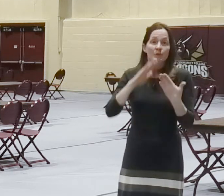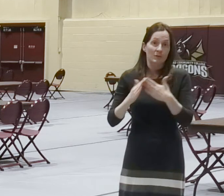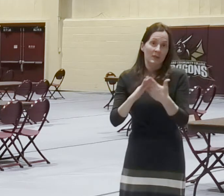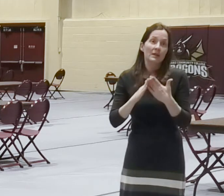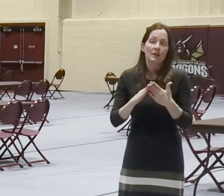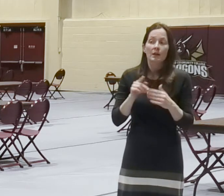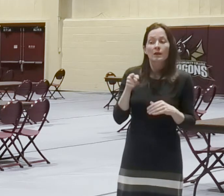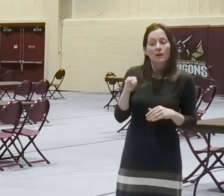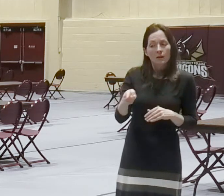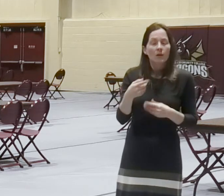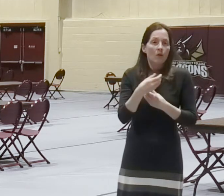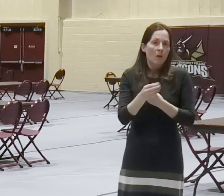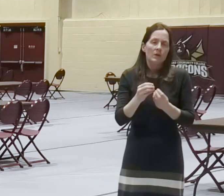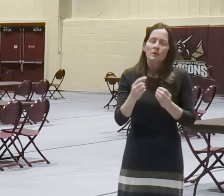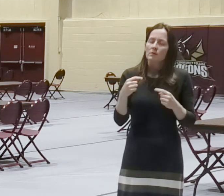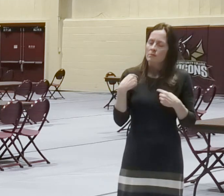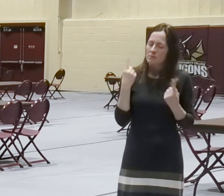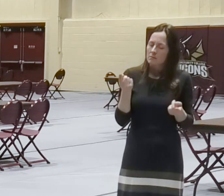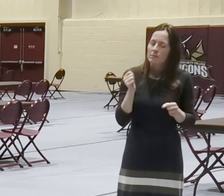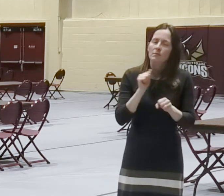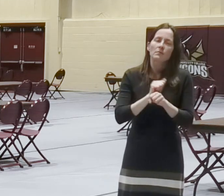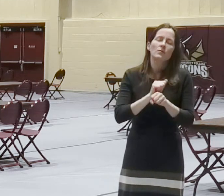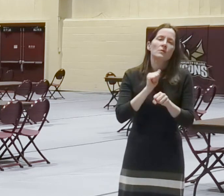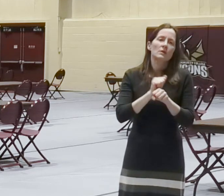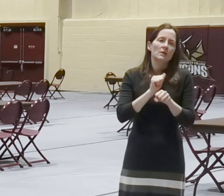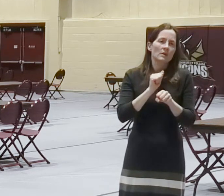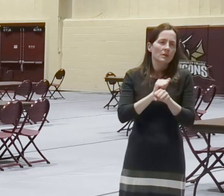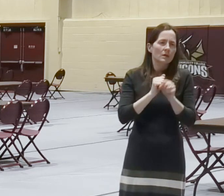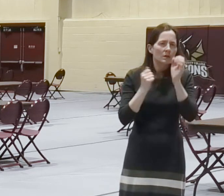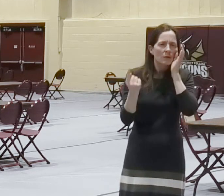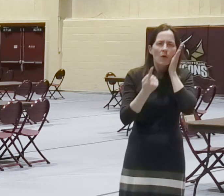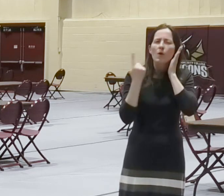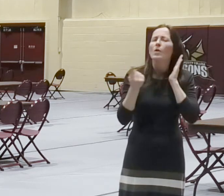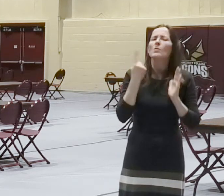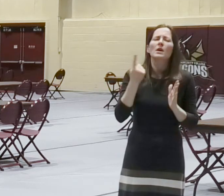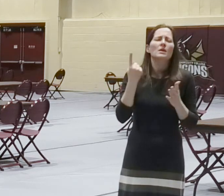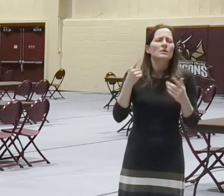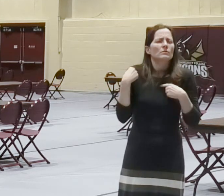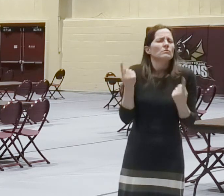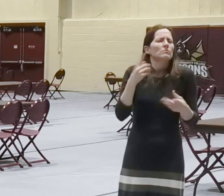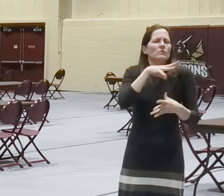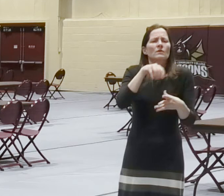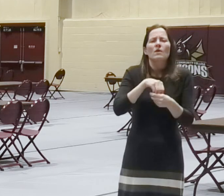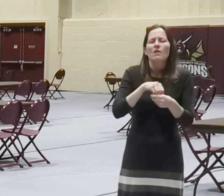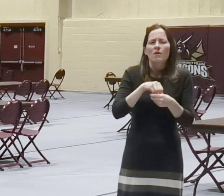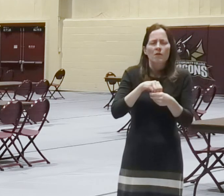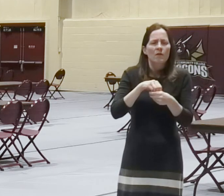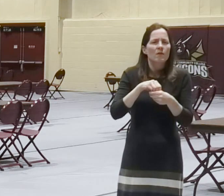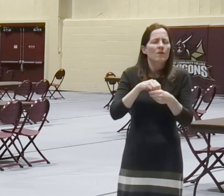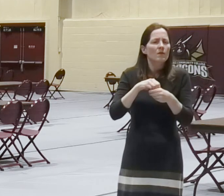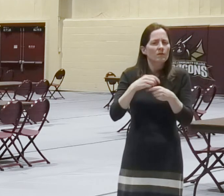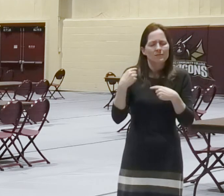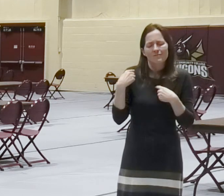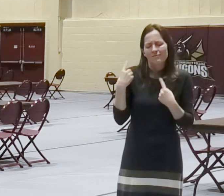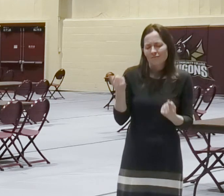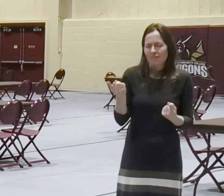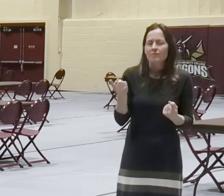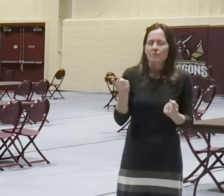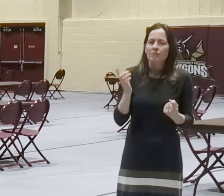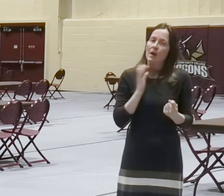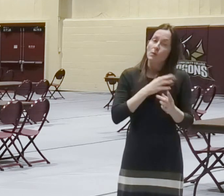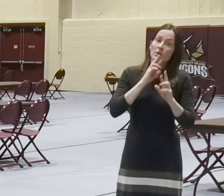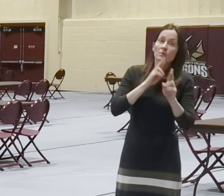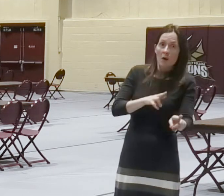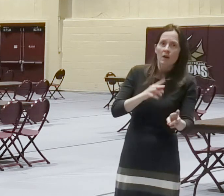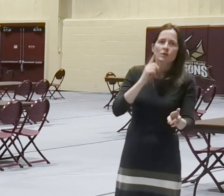been working and has been a constant presence and connection throughout this pandemic response for